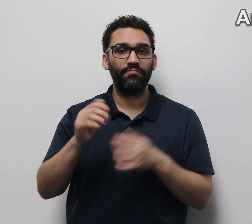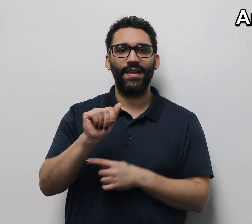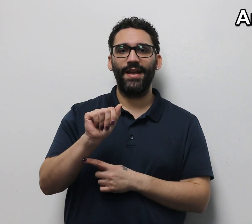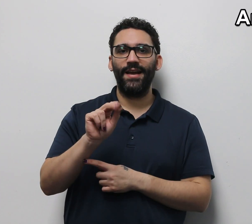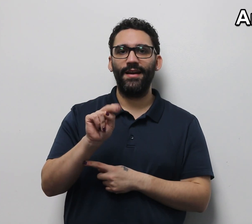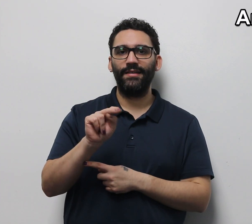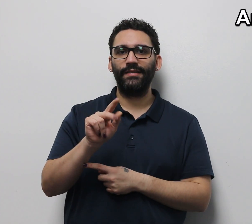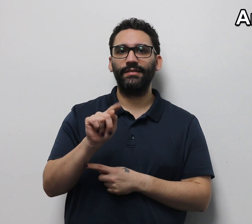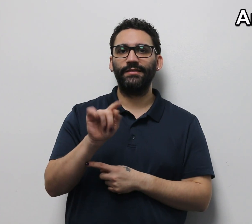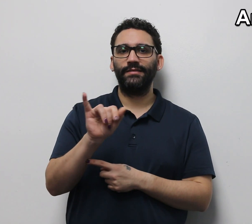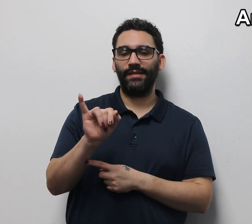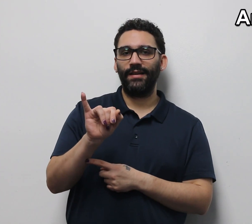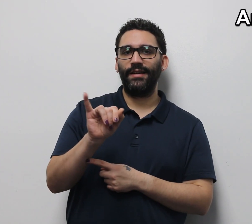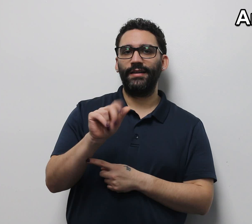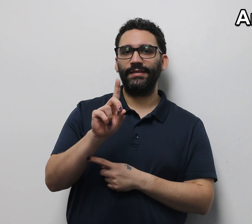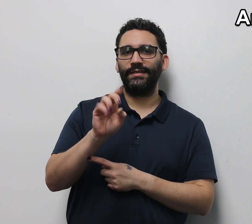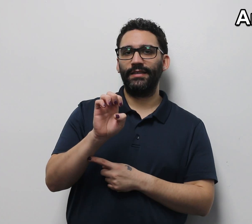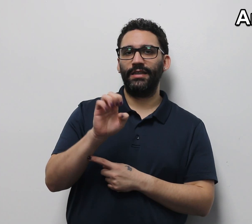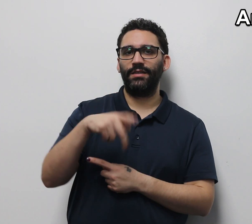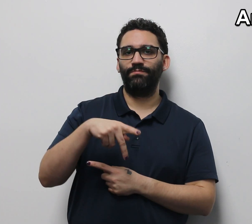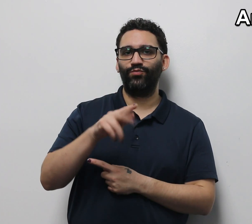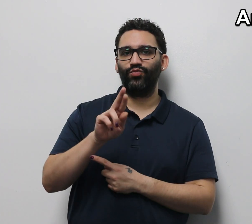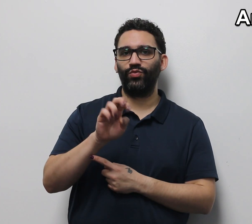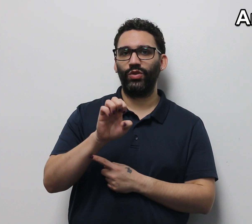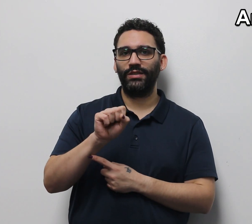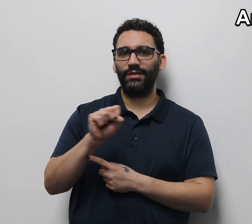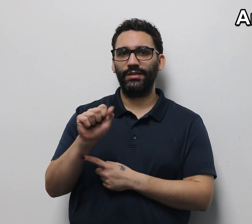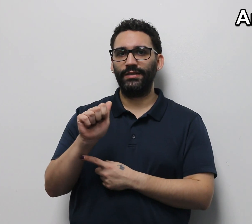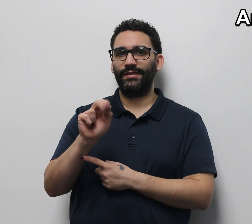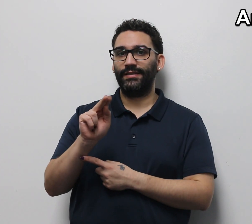Next, we're going to talk about antidepressant medication.